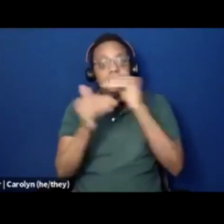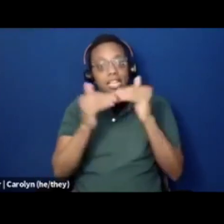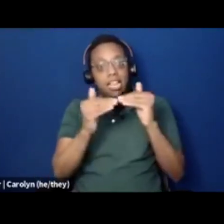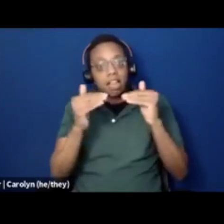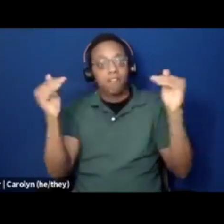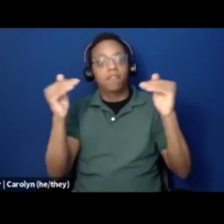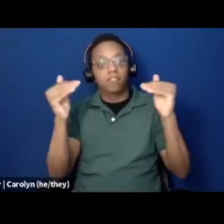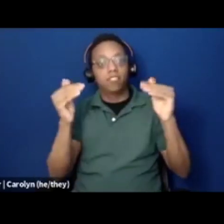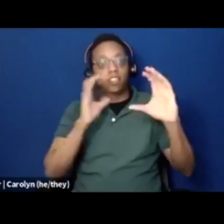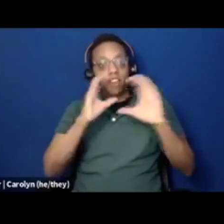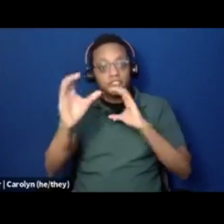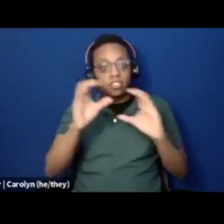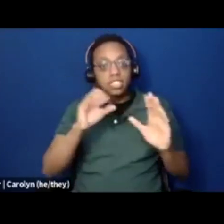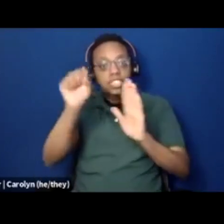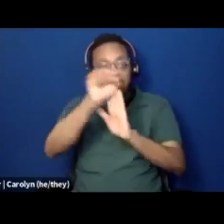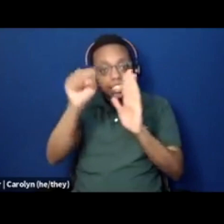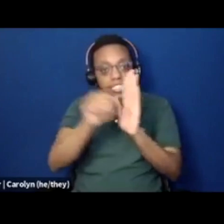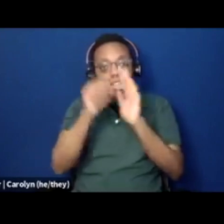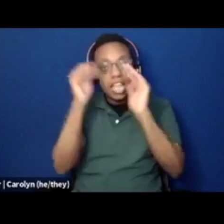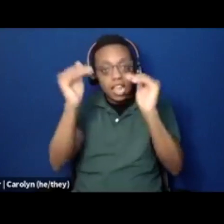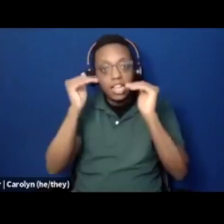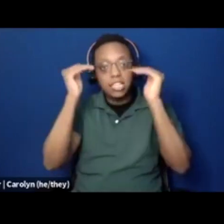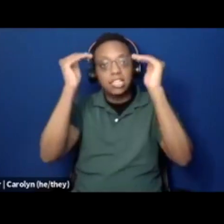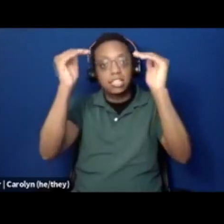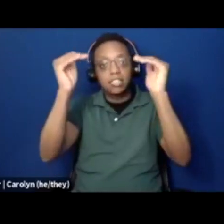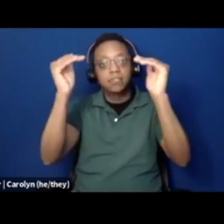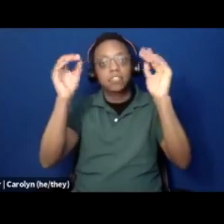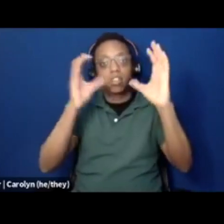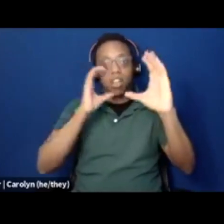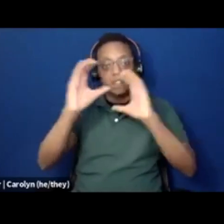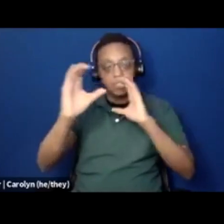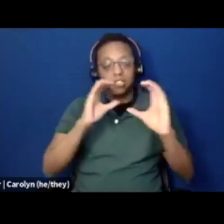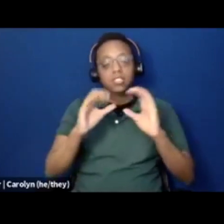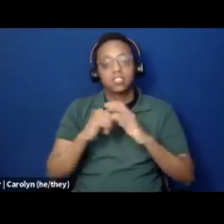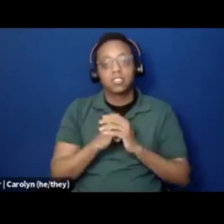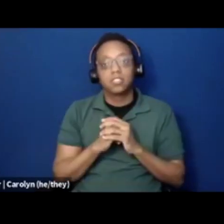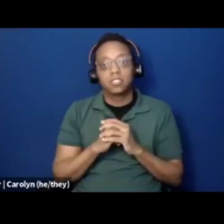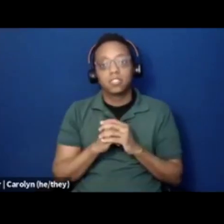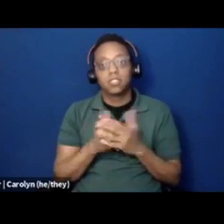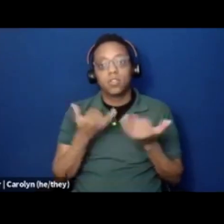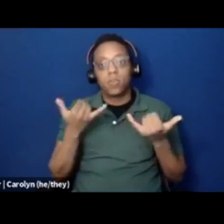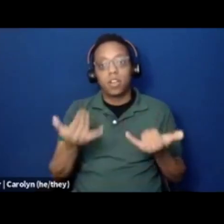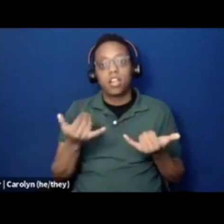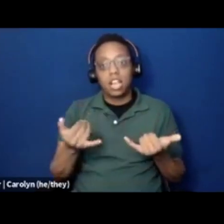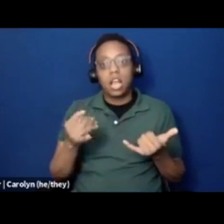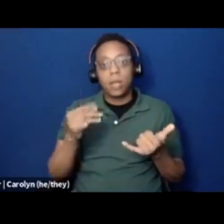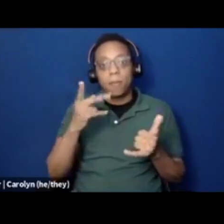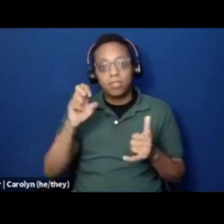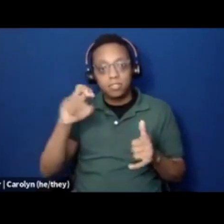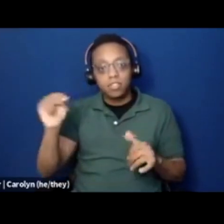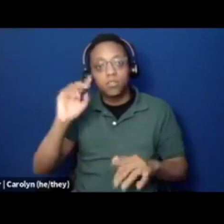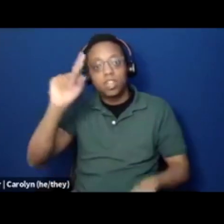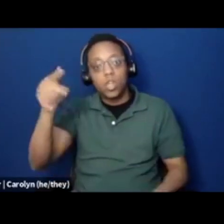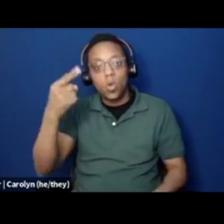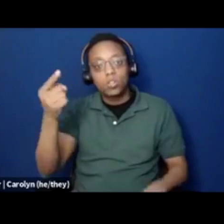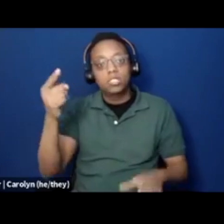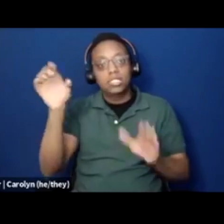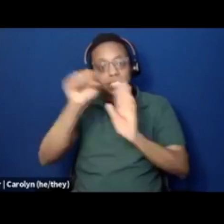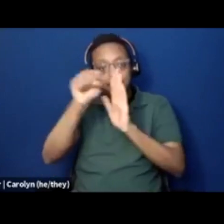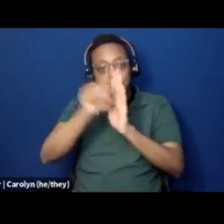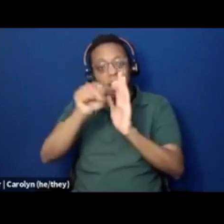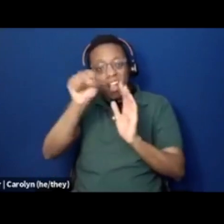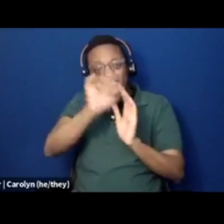to state level conversations. Right now, Pennsylvania, we're the only state in the country that has